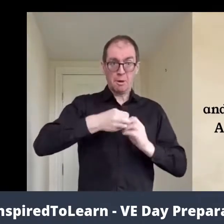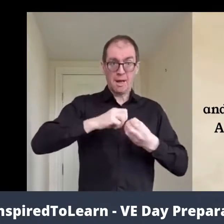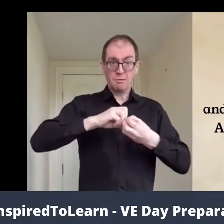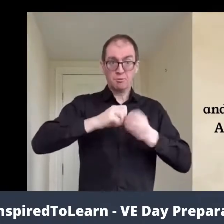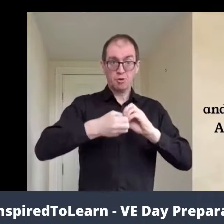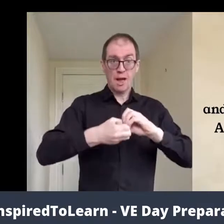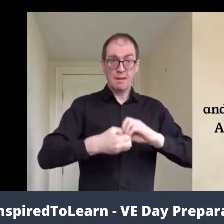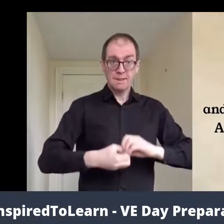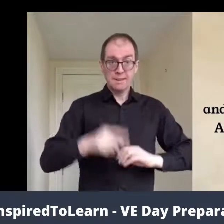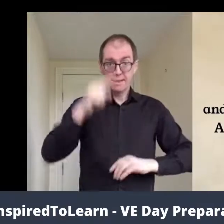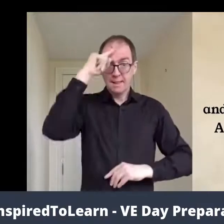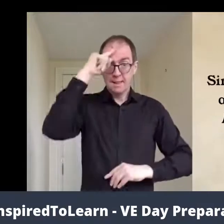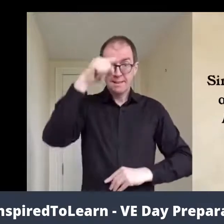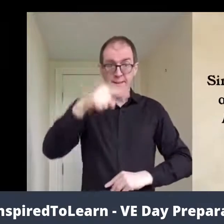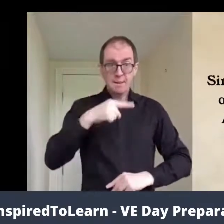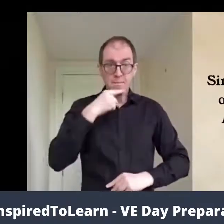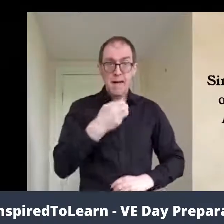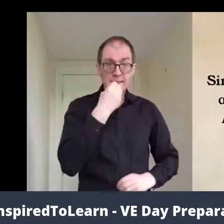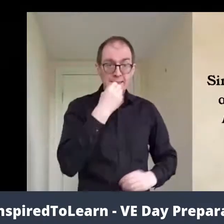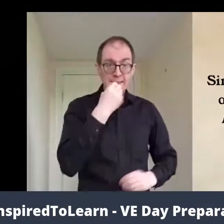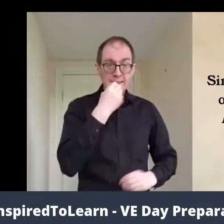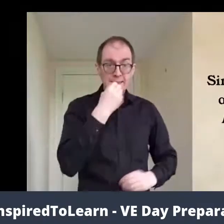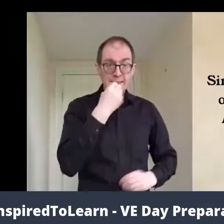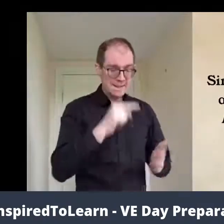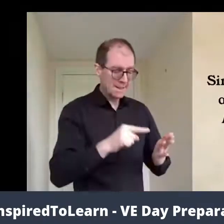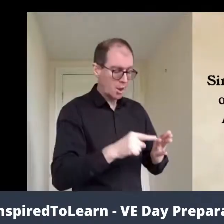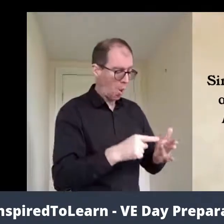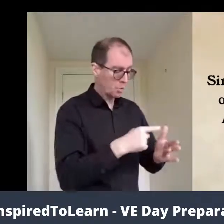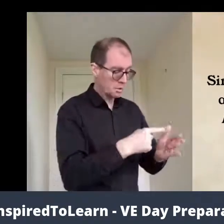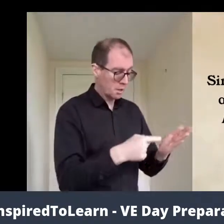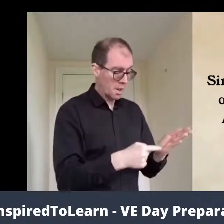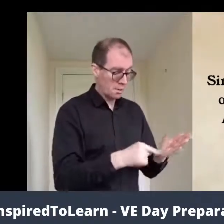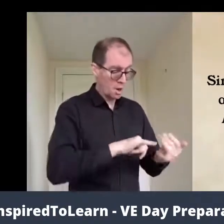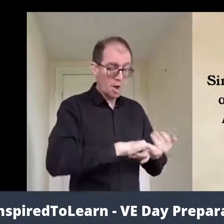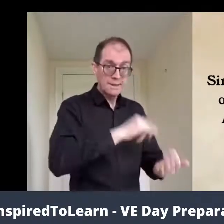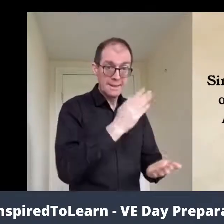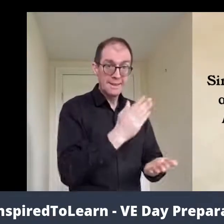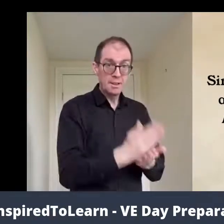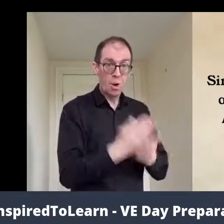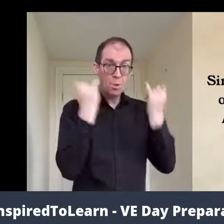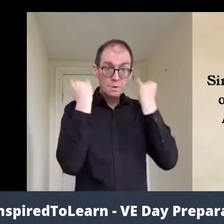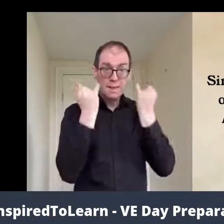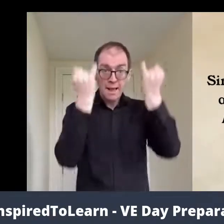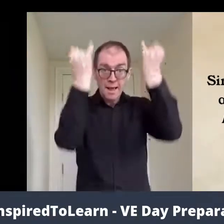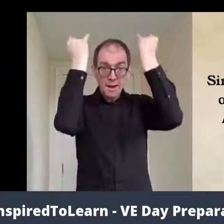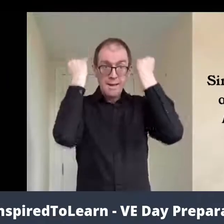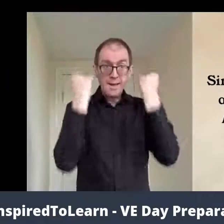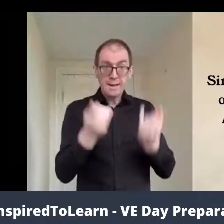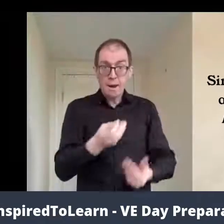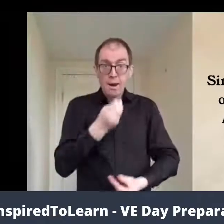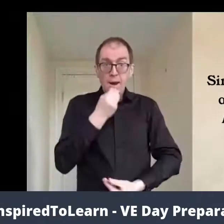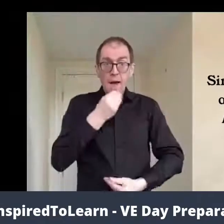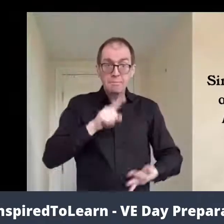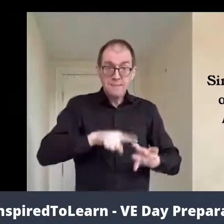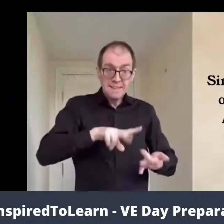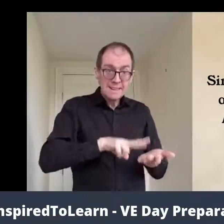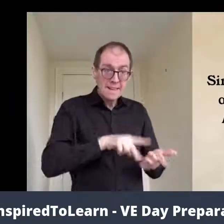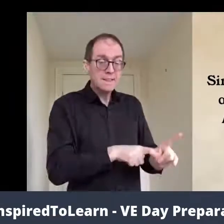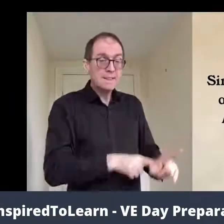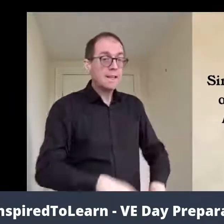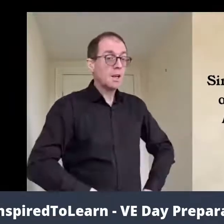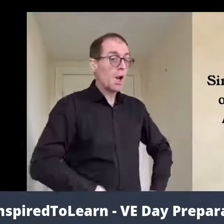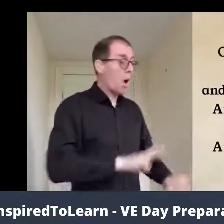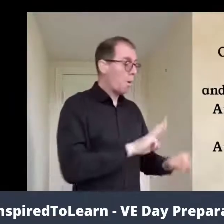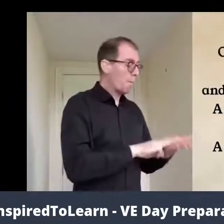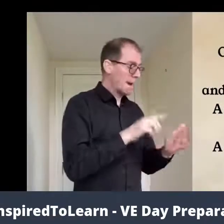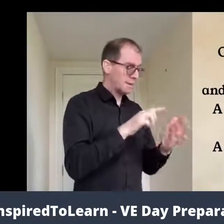jivey, sing mares eat oats and does eat oats, and little lambs eat ivy.